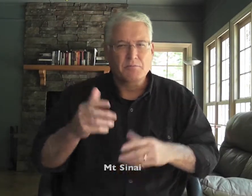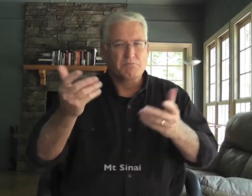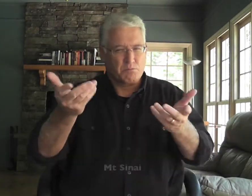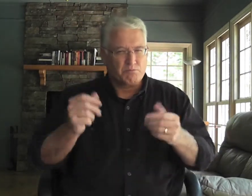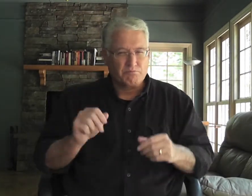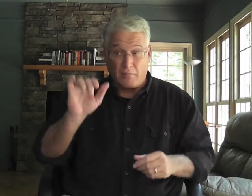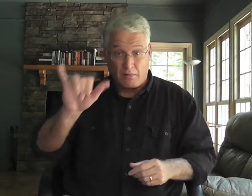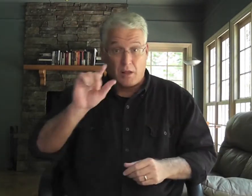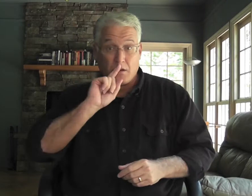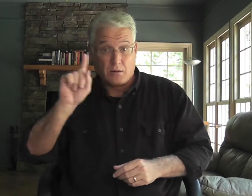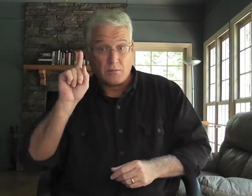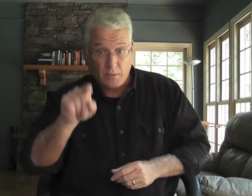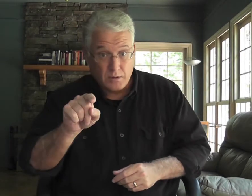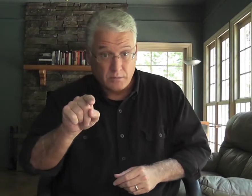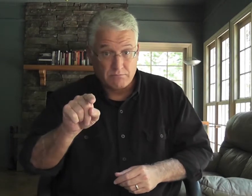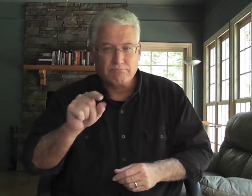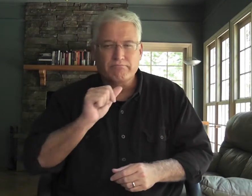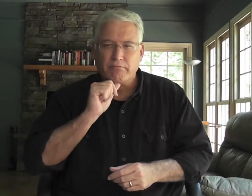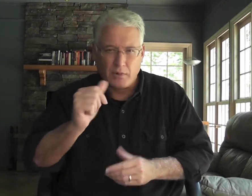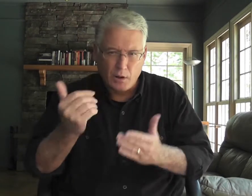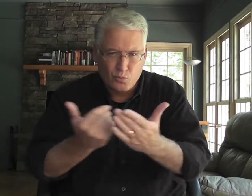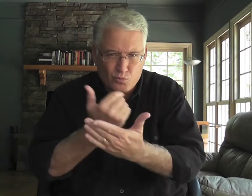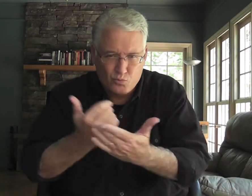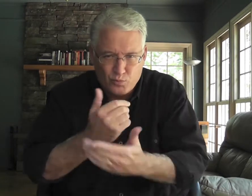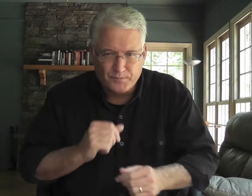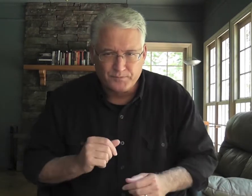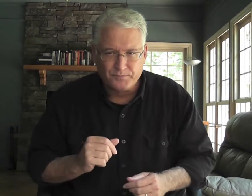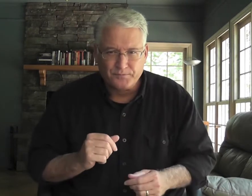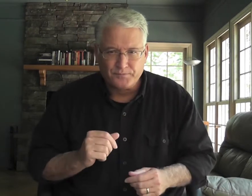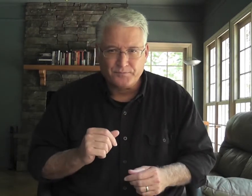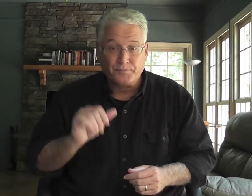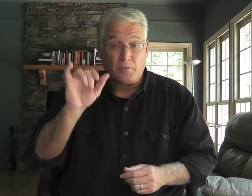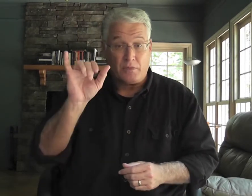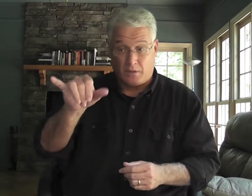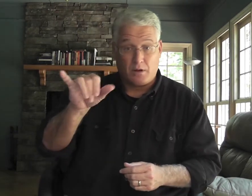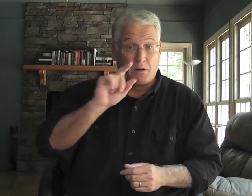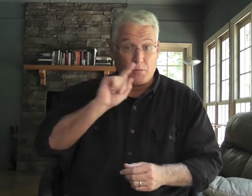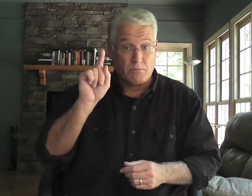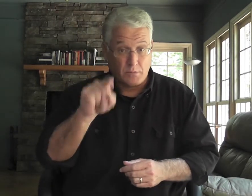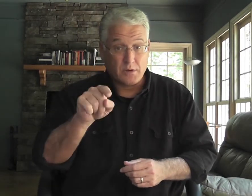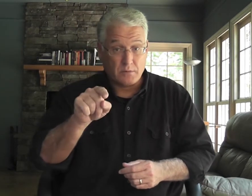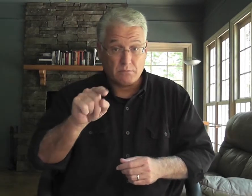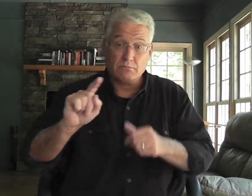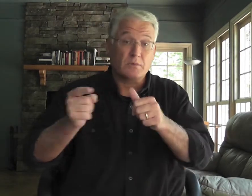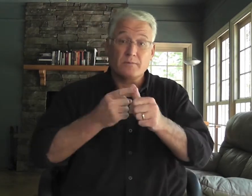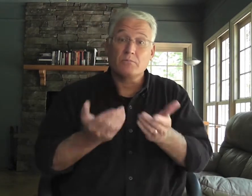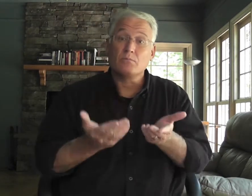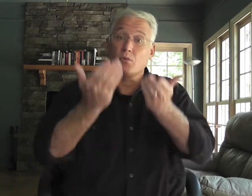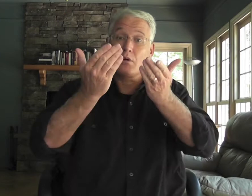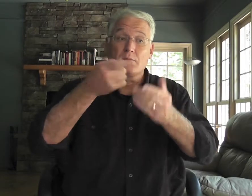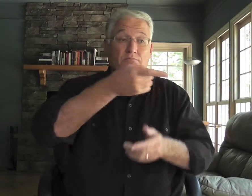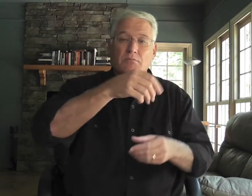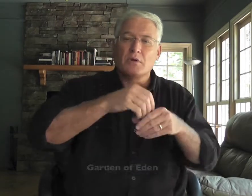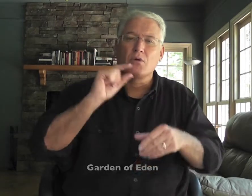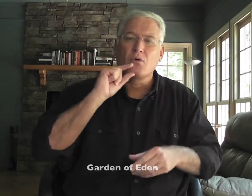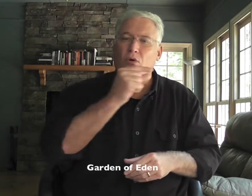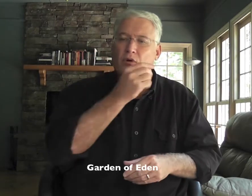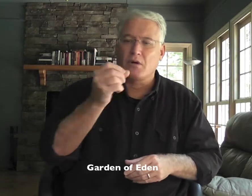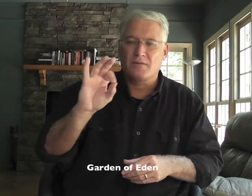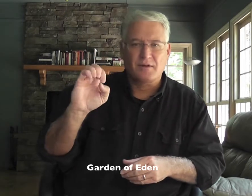Mount Sinai. He commanded, this commandment is not a new commandment. He commanded the people